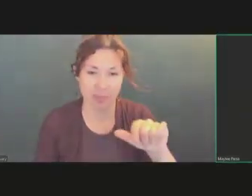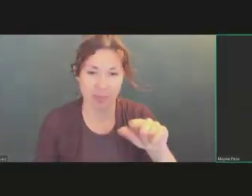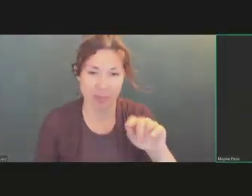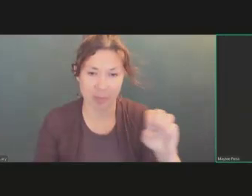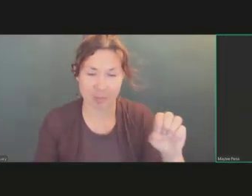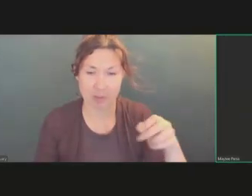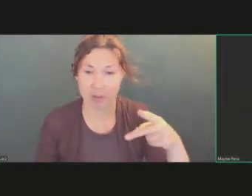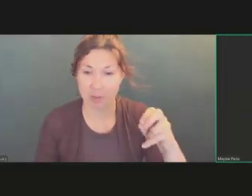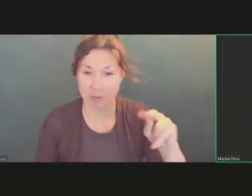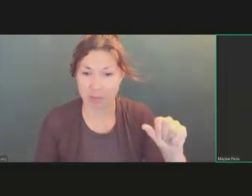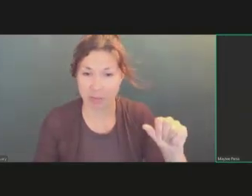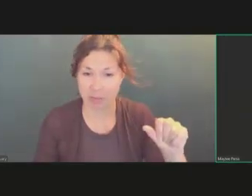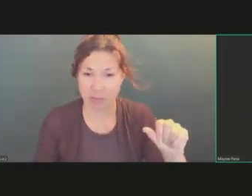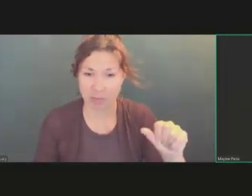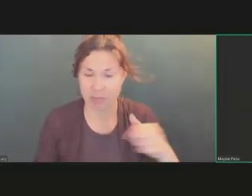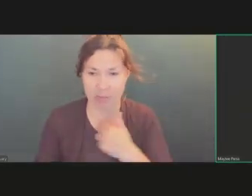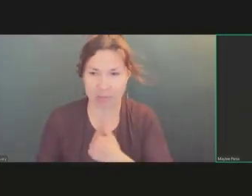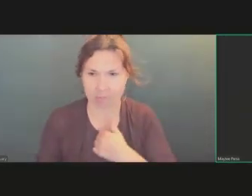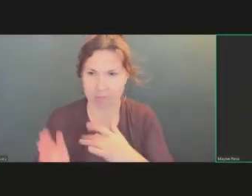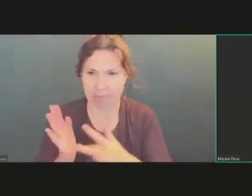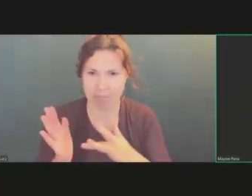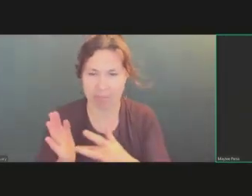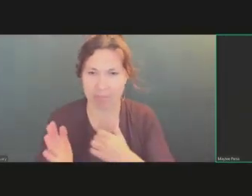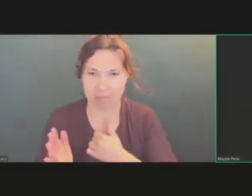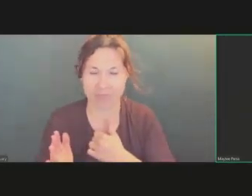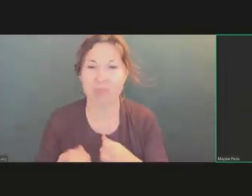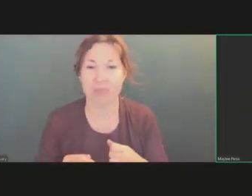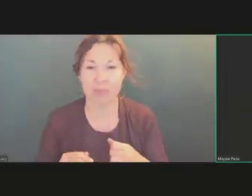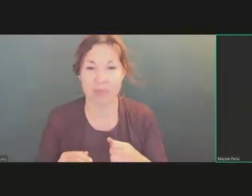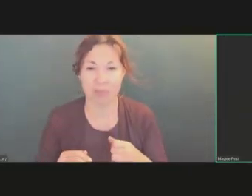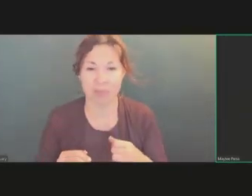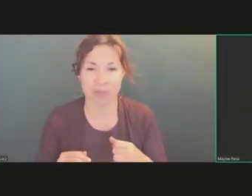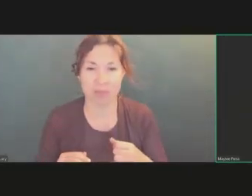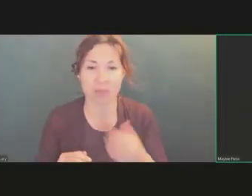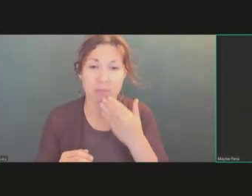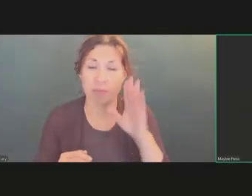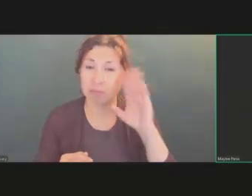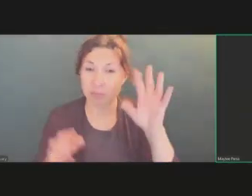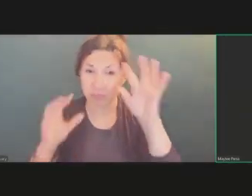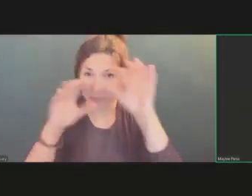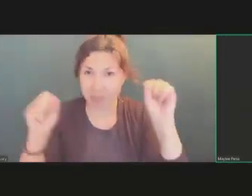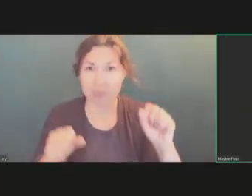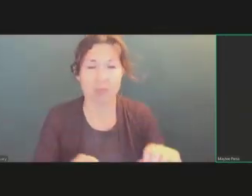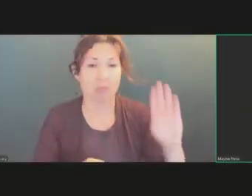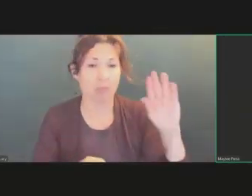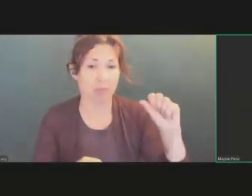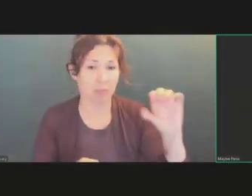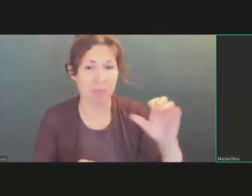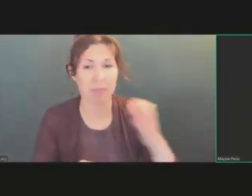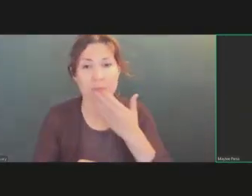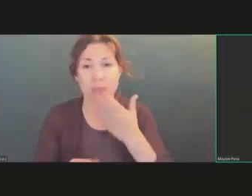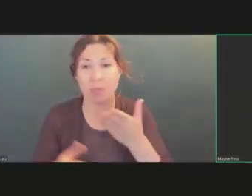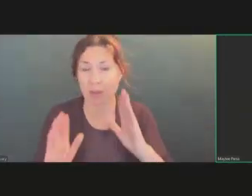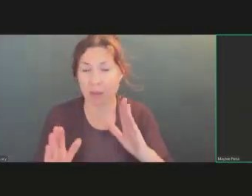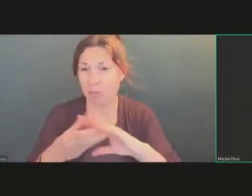Give me one second. I'm so sorry about that. Hello, Superintendent, School Committee. Thank you so much for the opportunity of letting me speak tonight. I